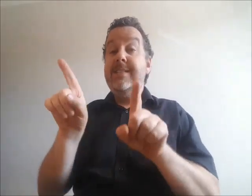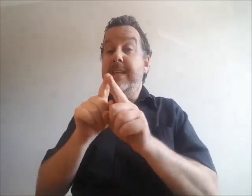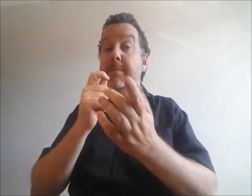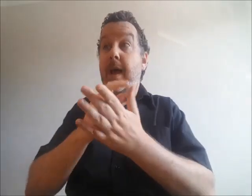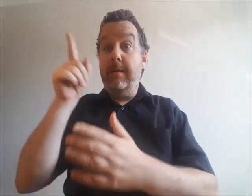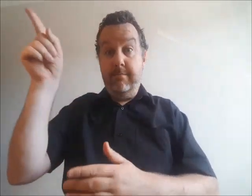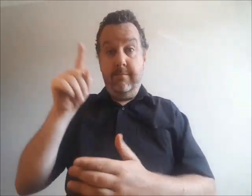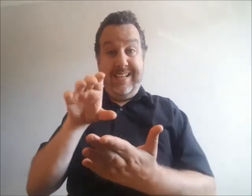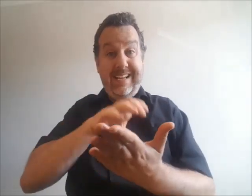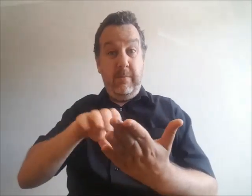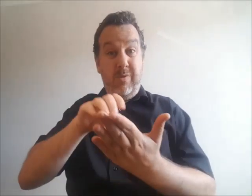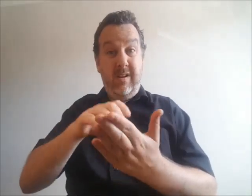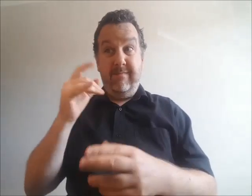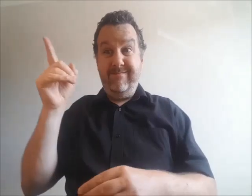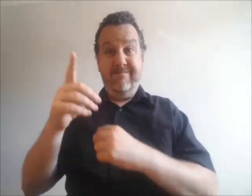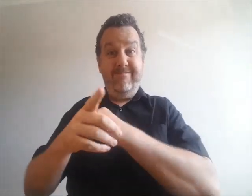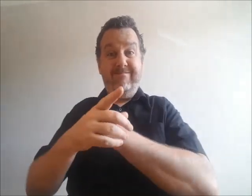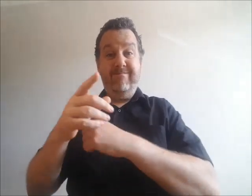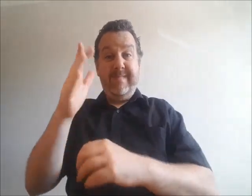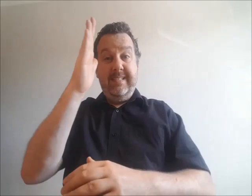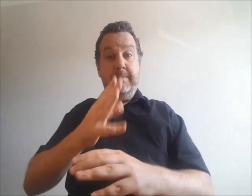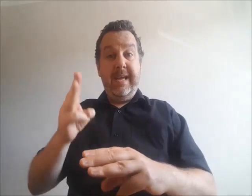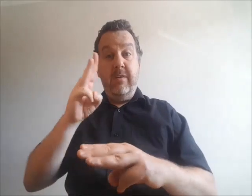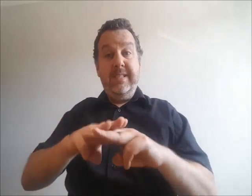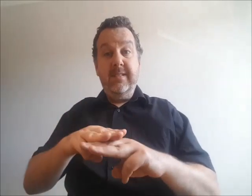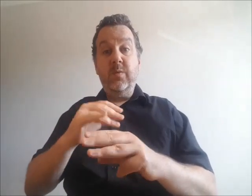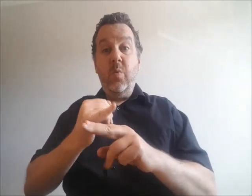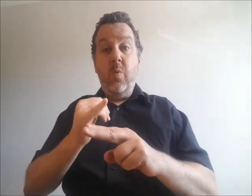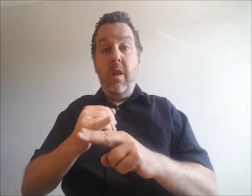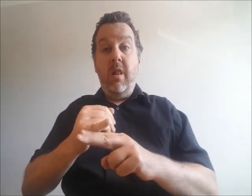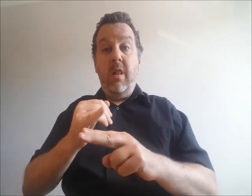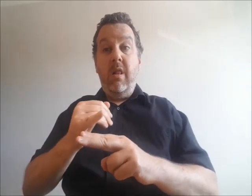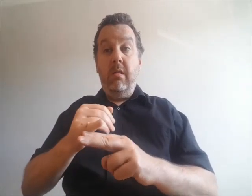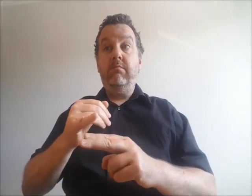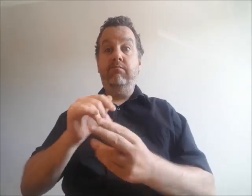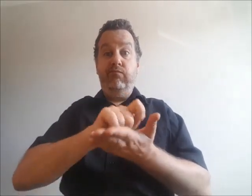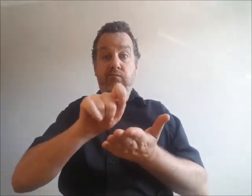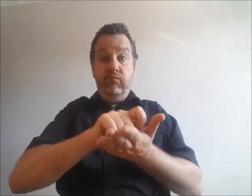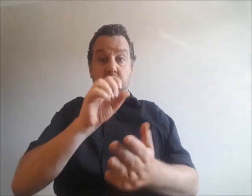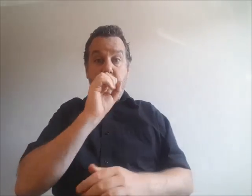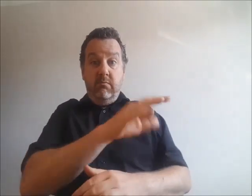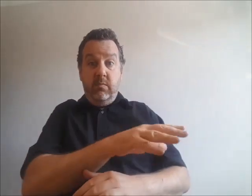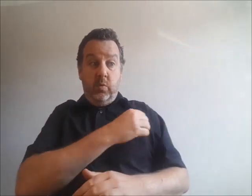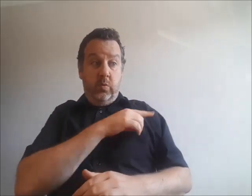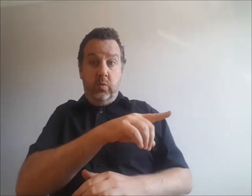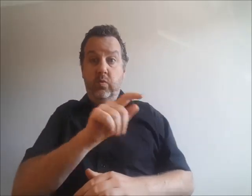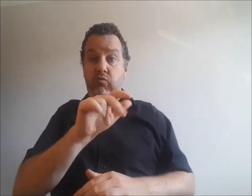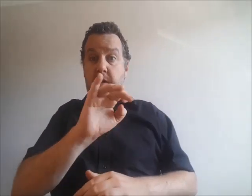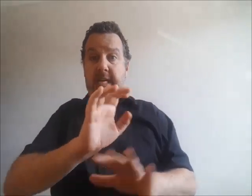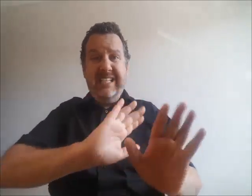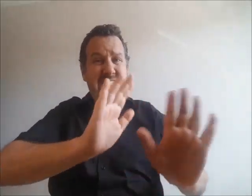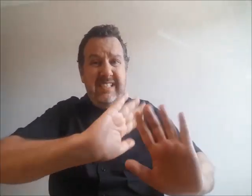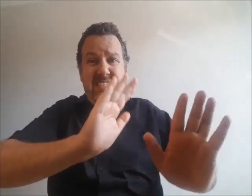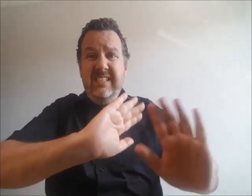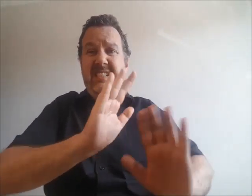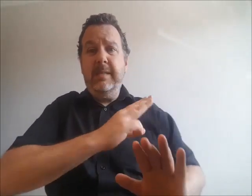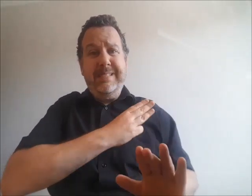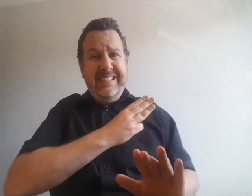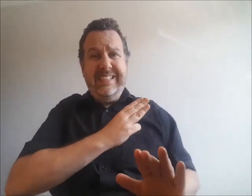same time though, St Mary's in Cabra had written a letter to Tralee, to the Board of Guardians, requesting that